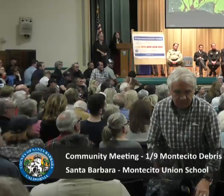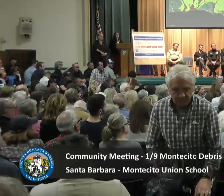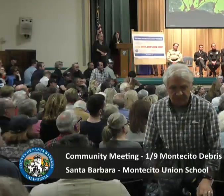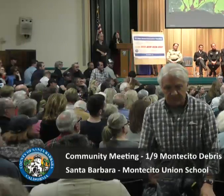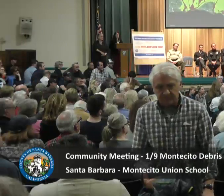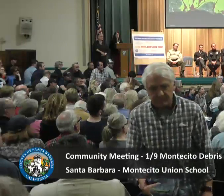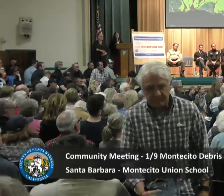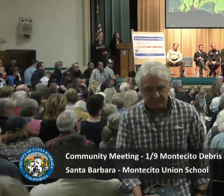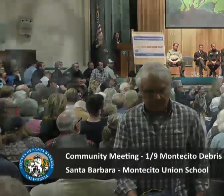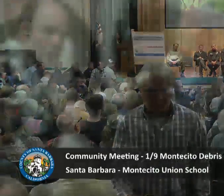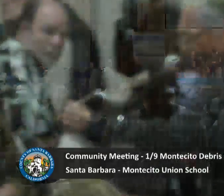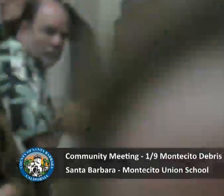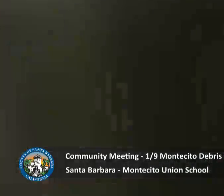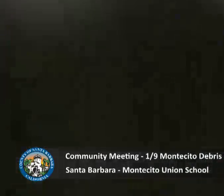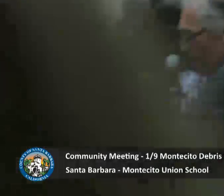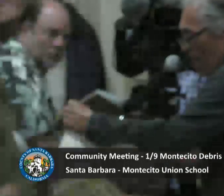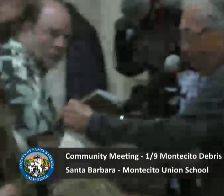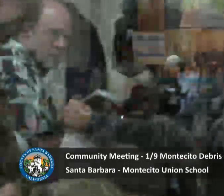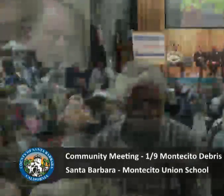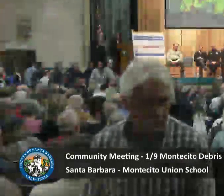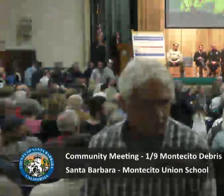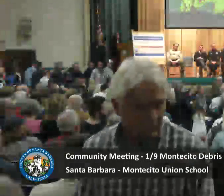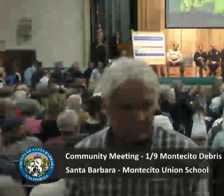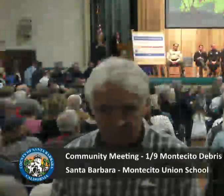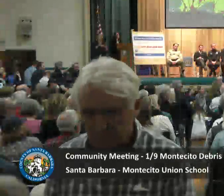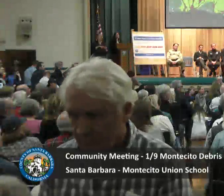Couple of questions, and that is,